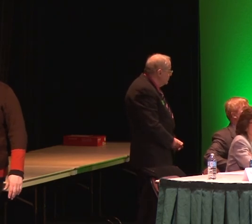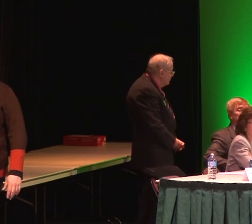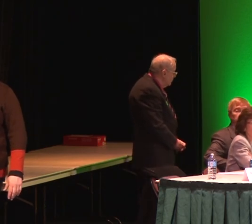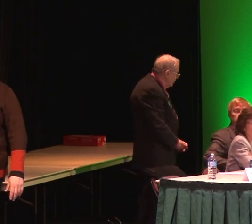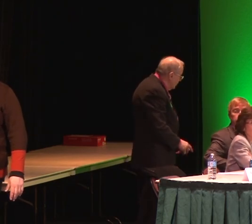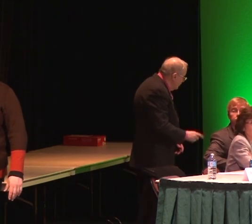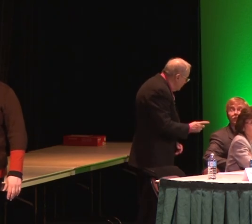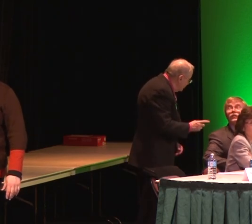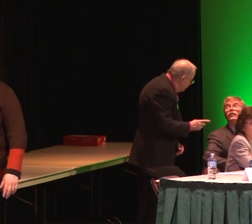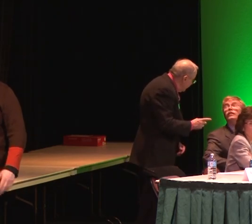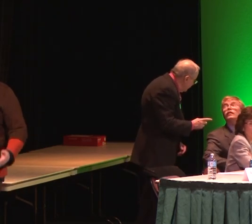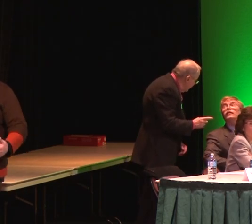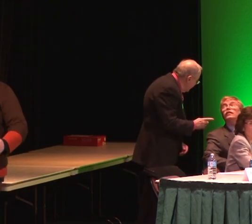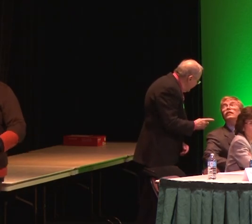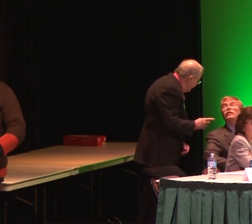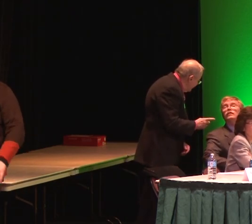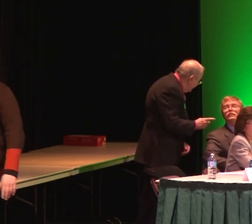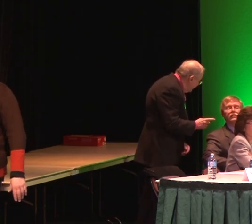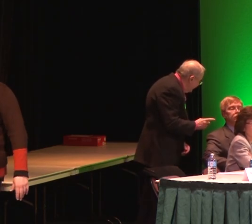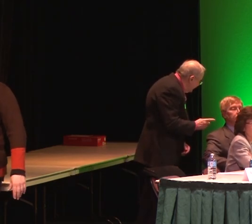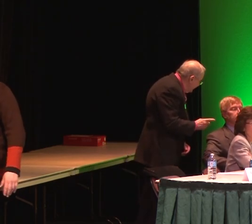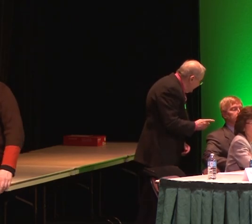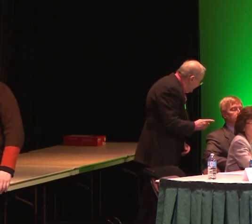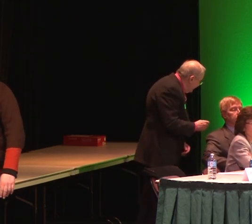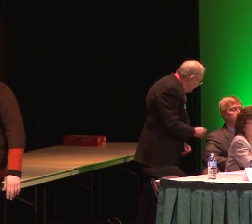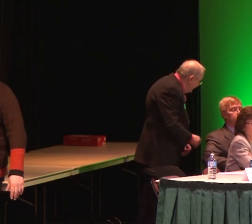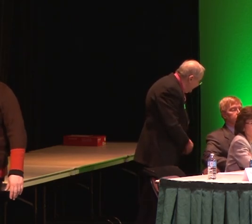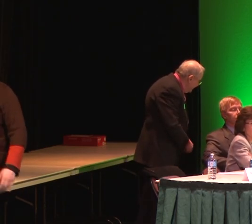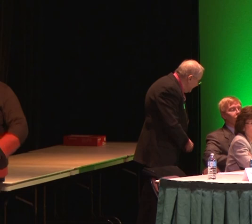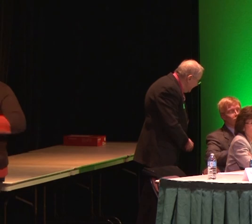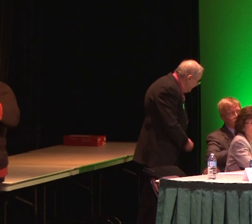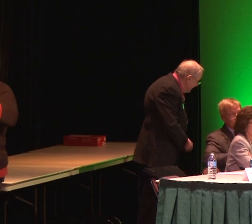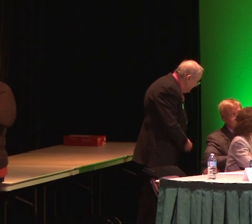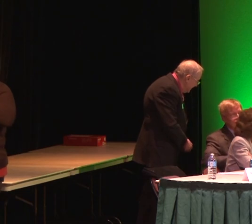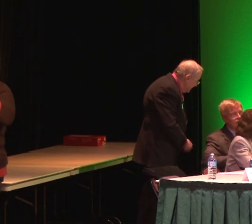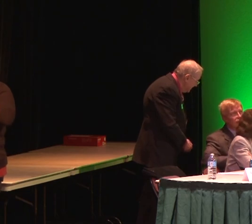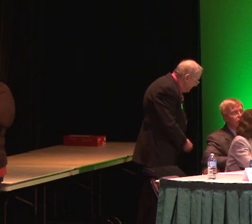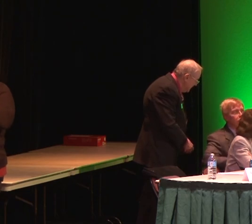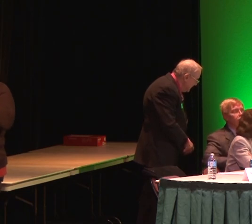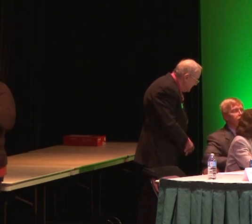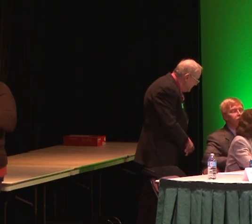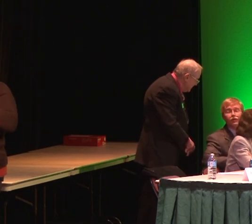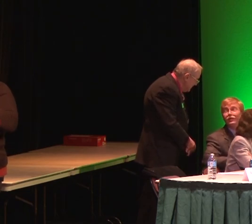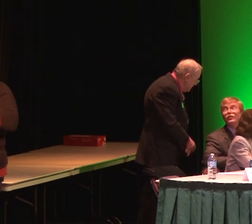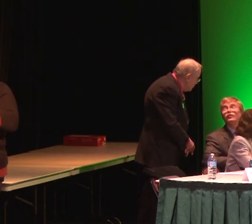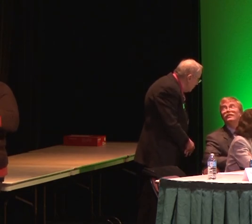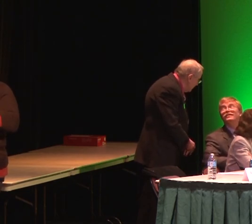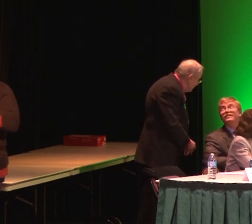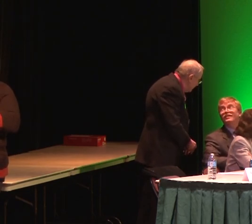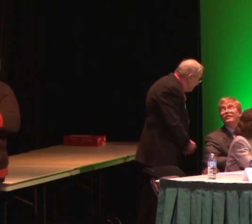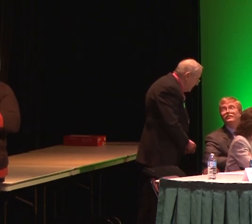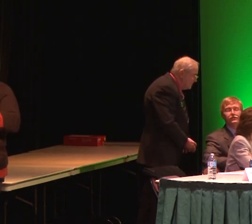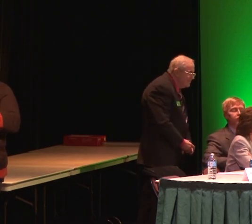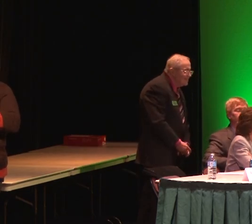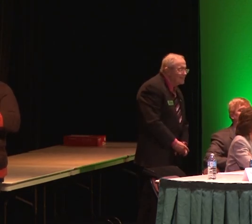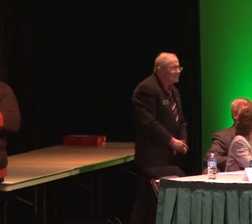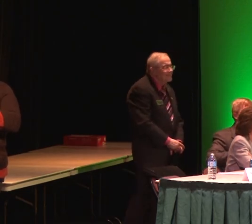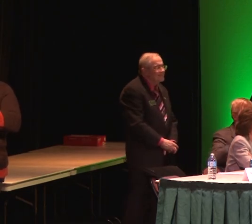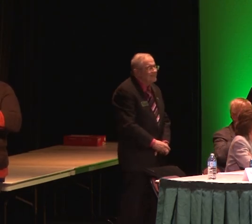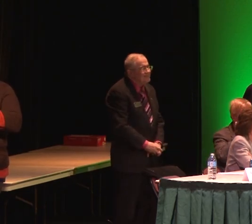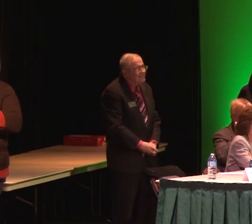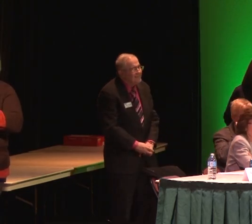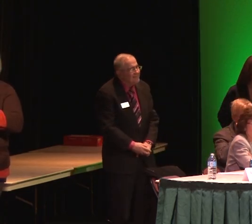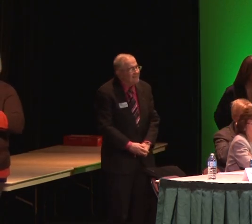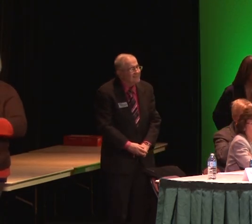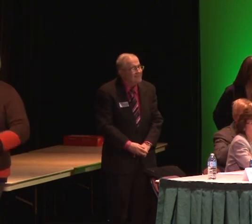Alex, who is seated here as well. And the International Science and Engineering Fair, you should see